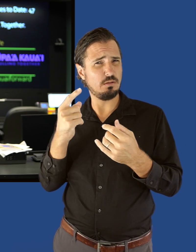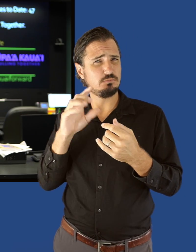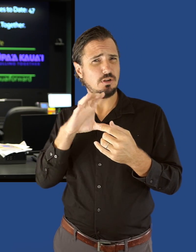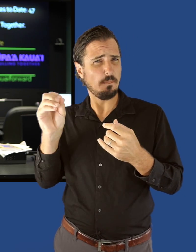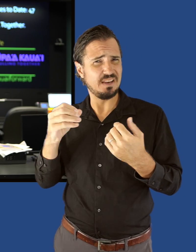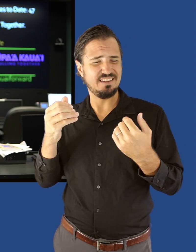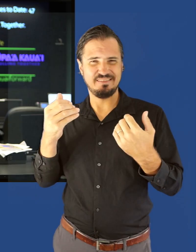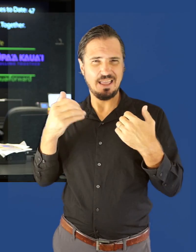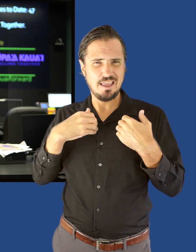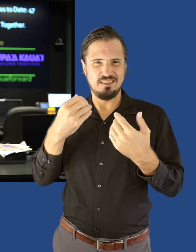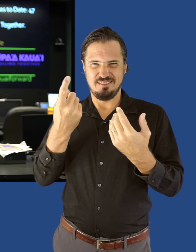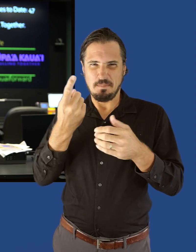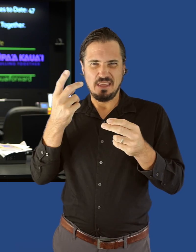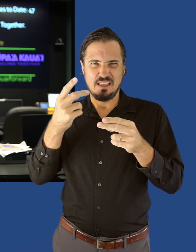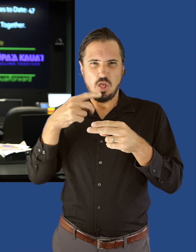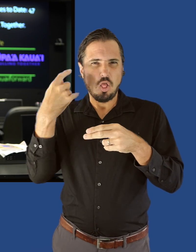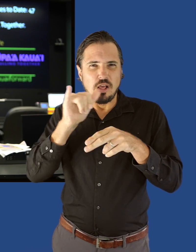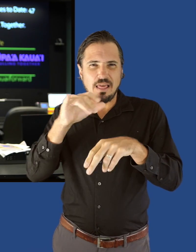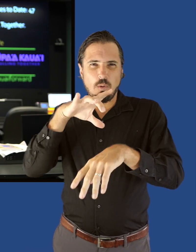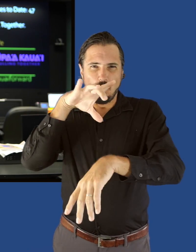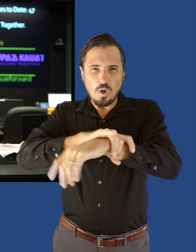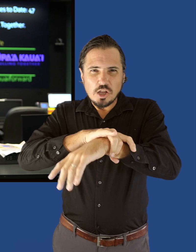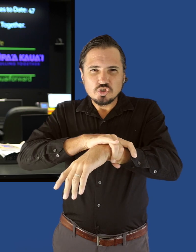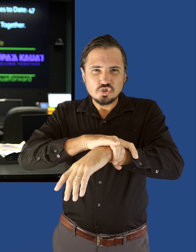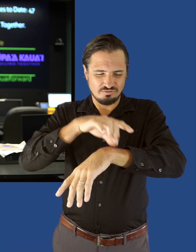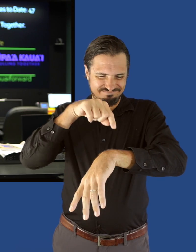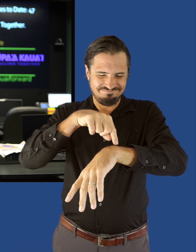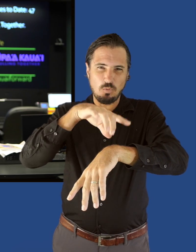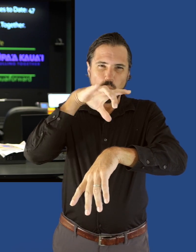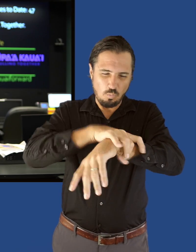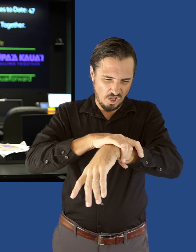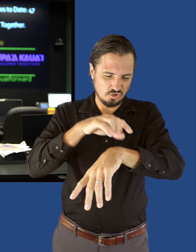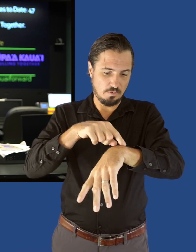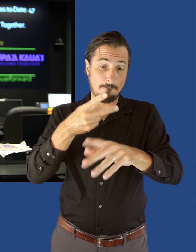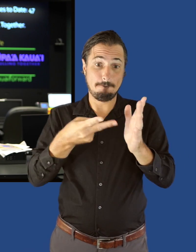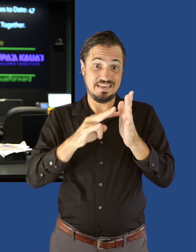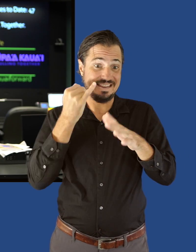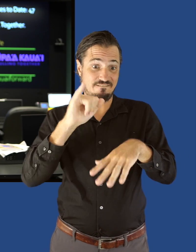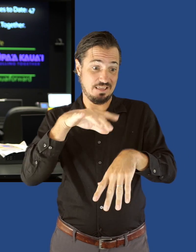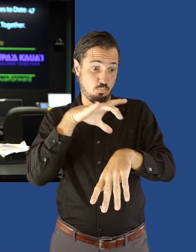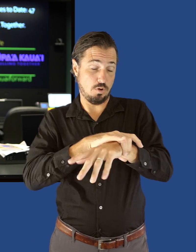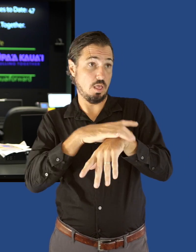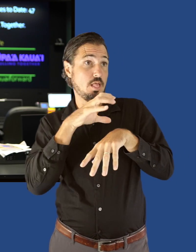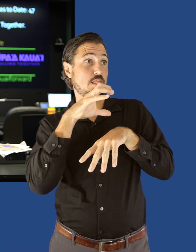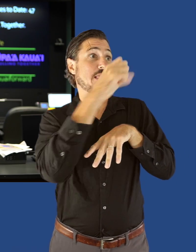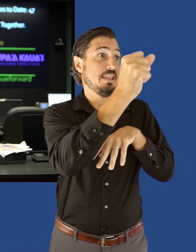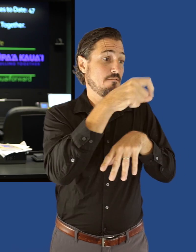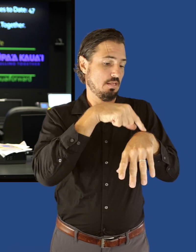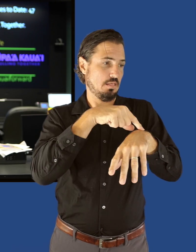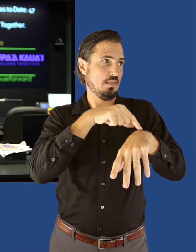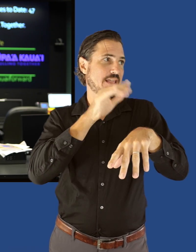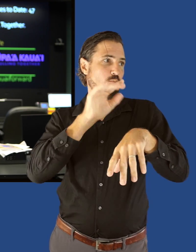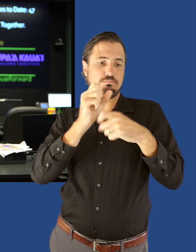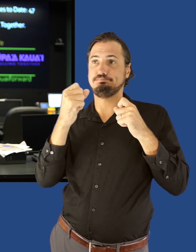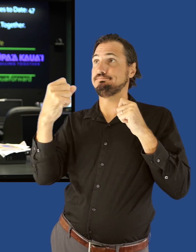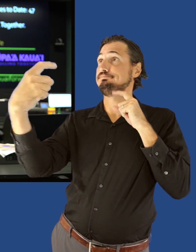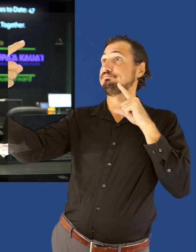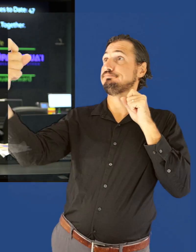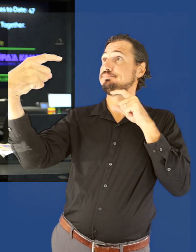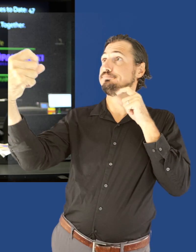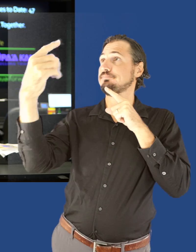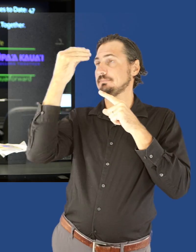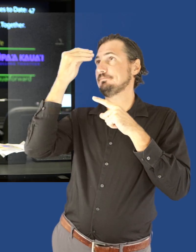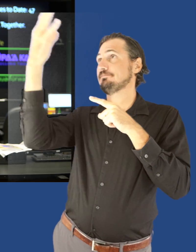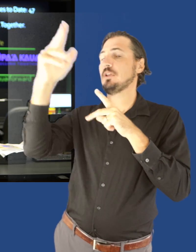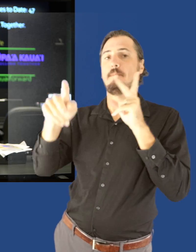team to monitor the activities of those in quarantine or in a resort bubble. This is still very much a work